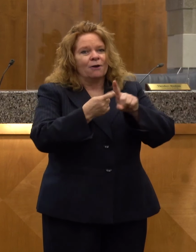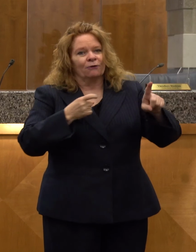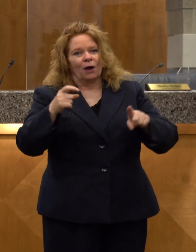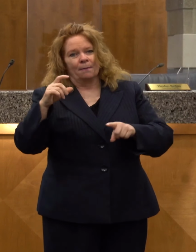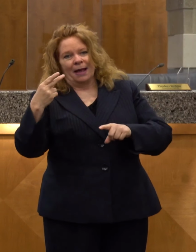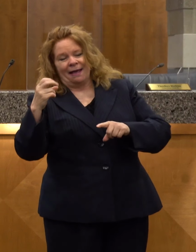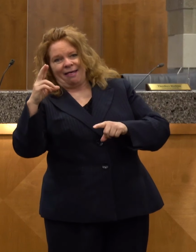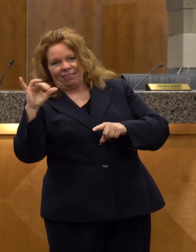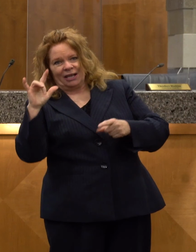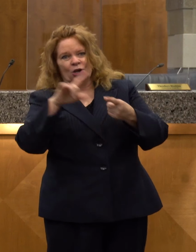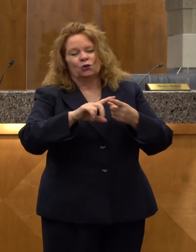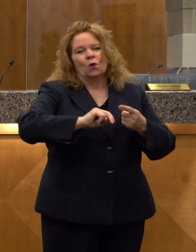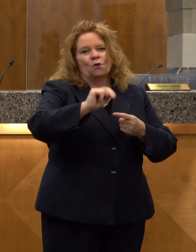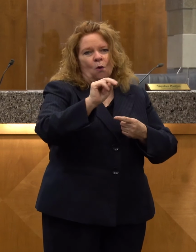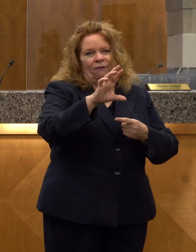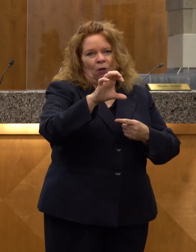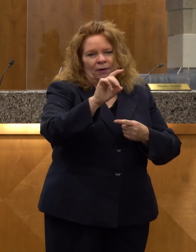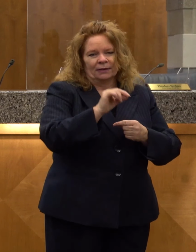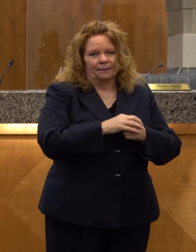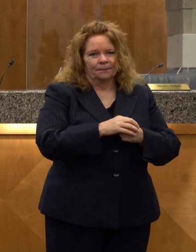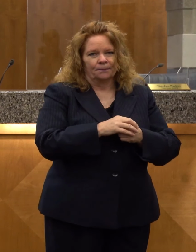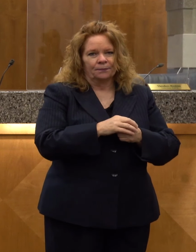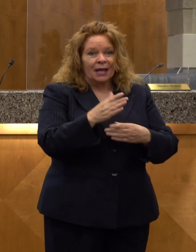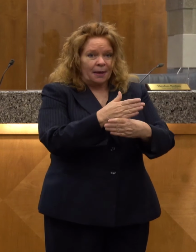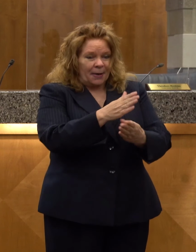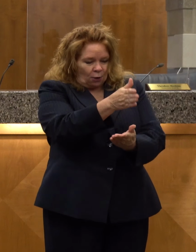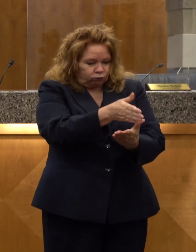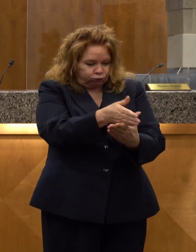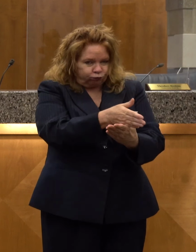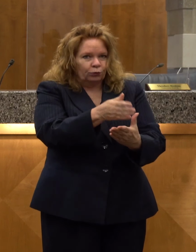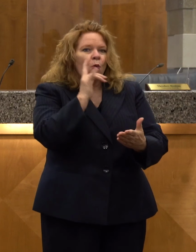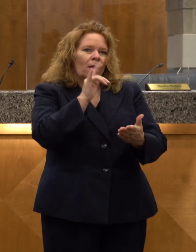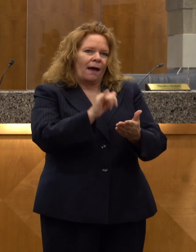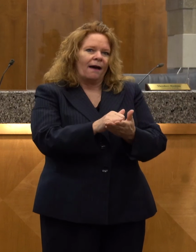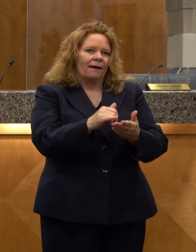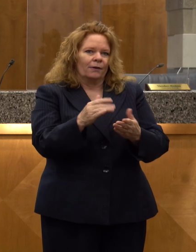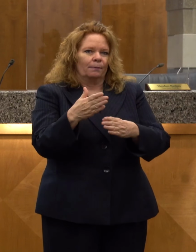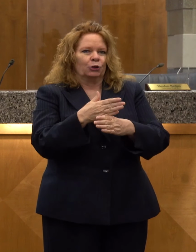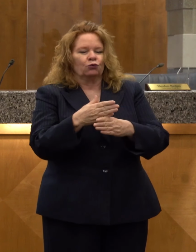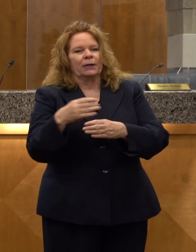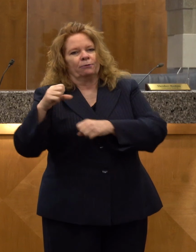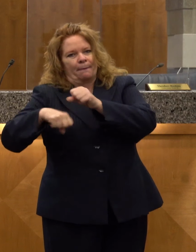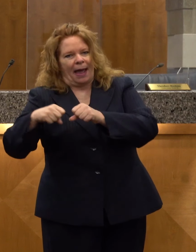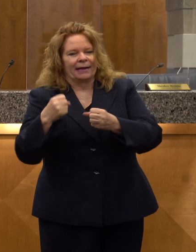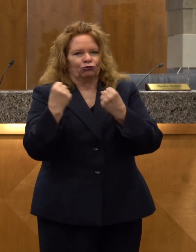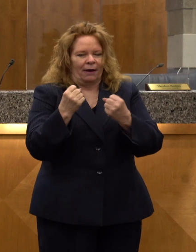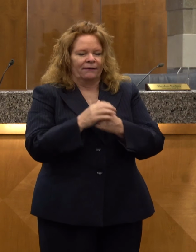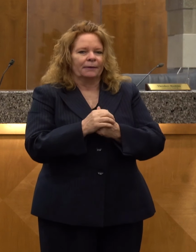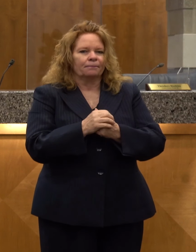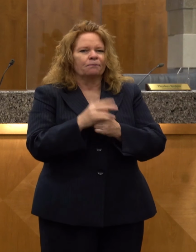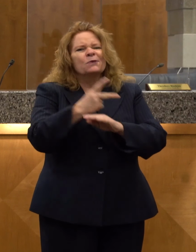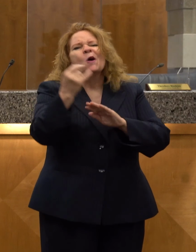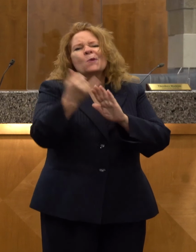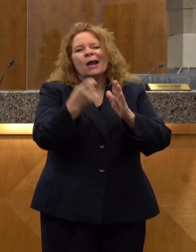Florissant. A buffer lane will be built between the driving lanes and the bike lanes. This project's expected to cost